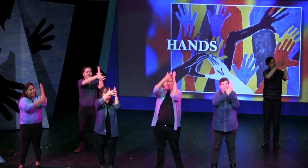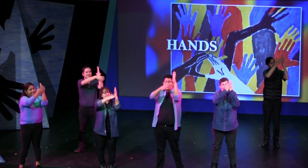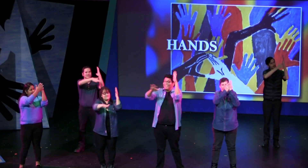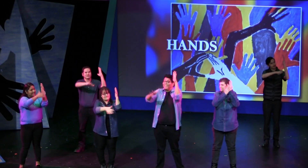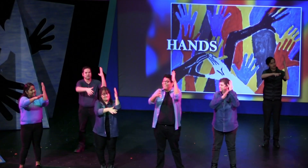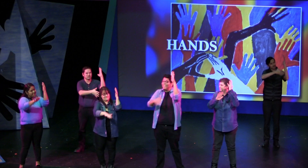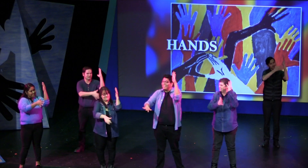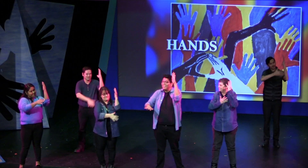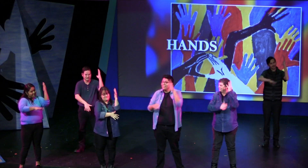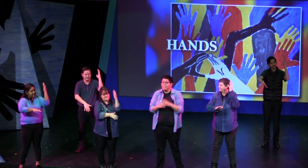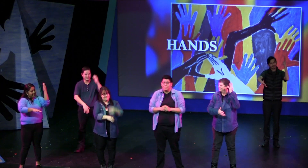Leaves falling.